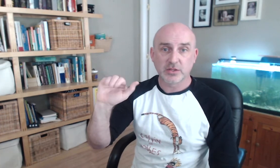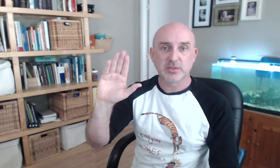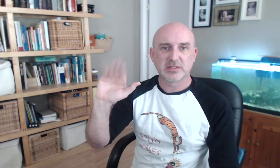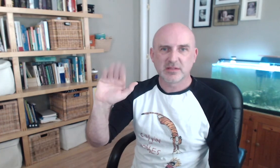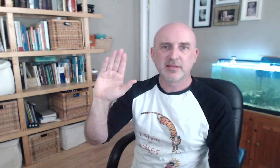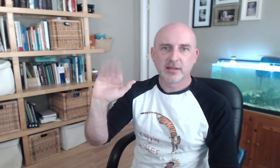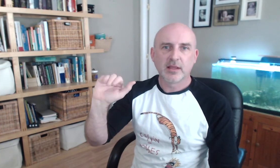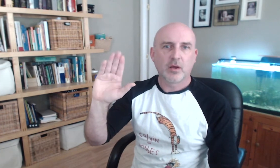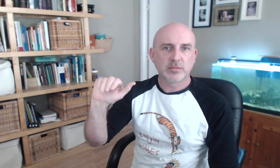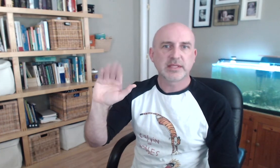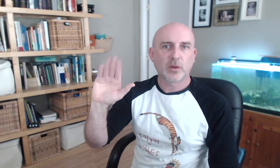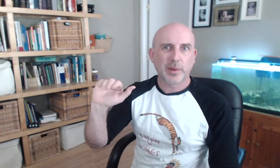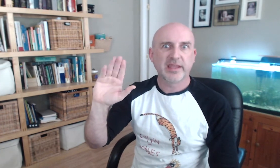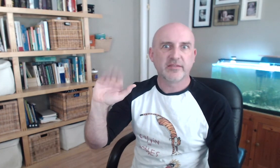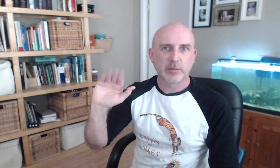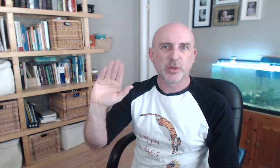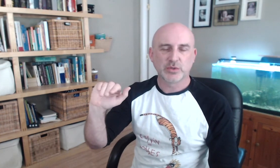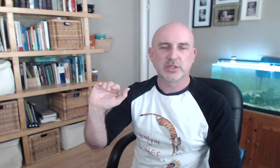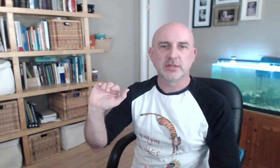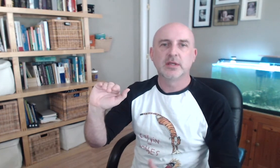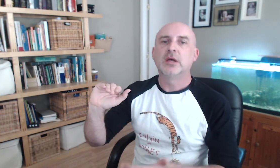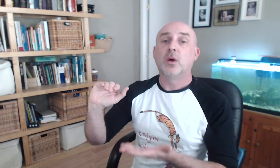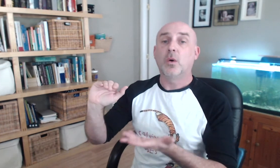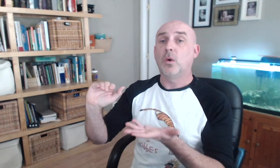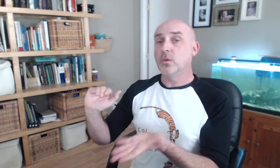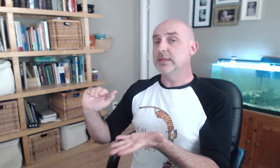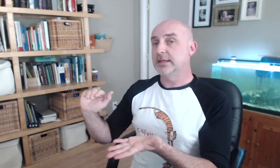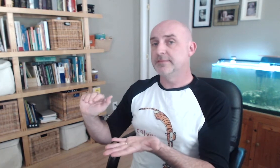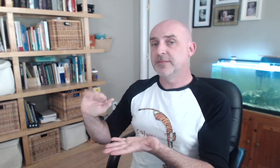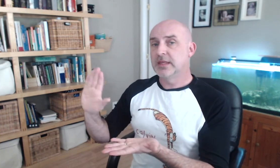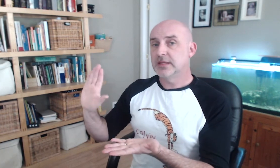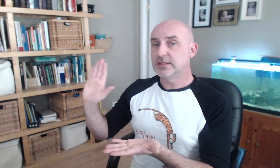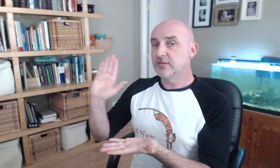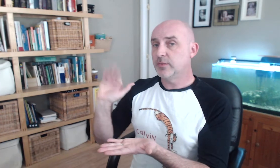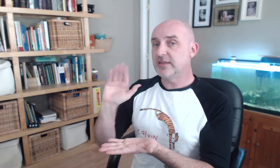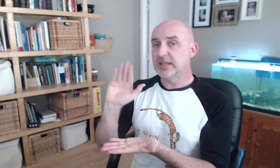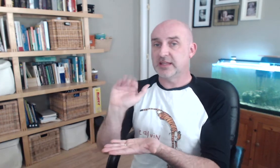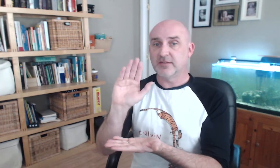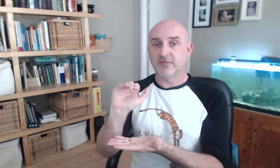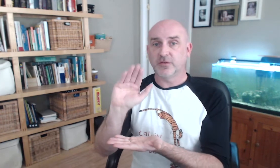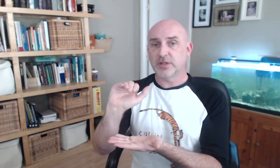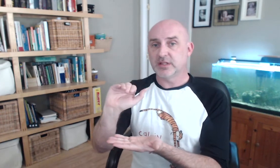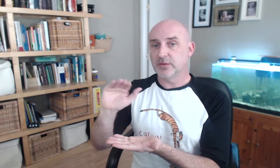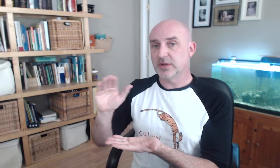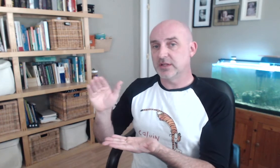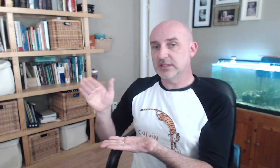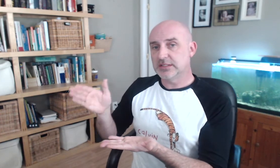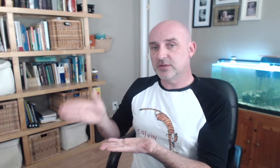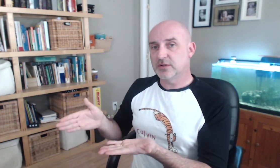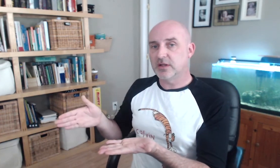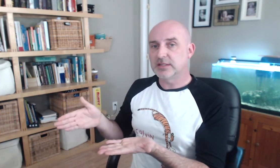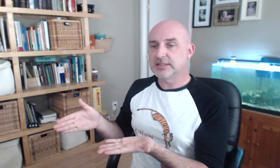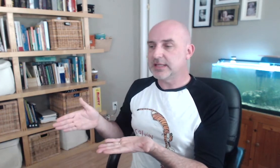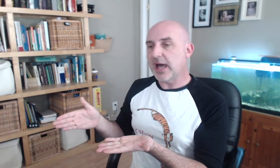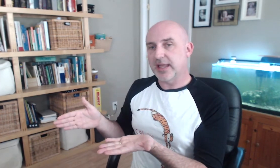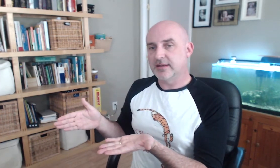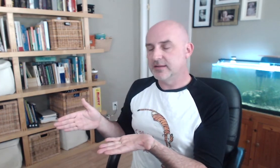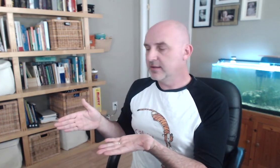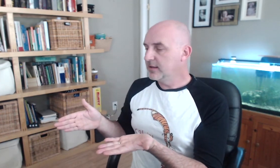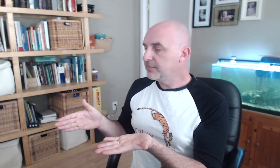is almost like a waving motion. Only instead of waving it vertically, we're going to turn it on its side. And